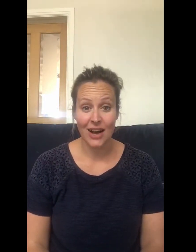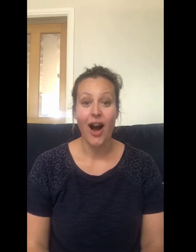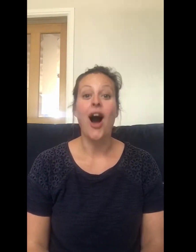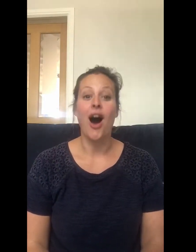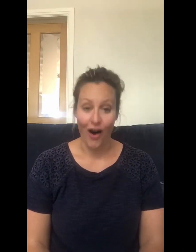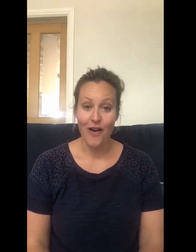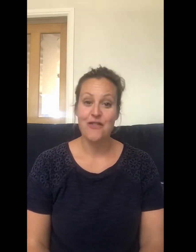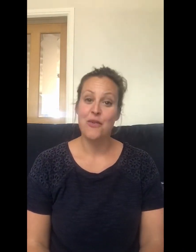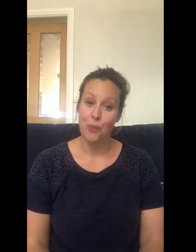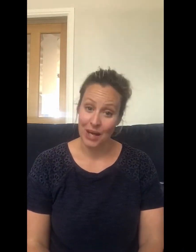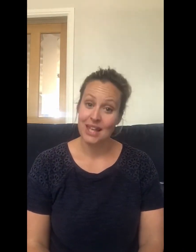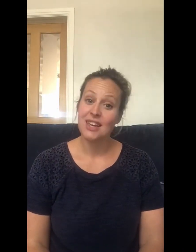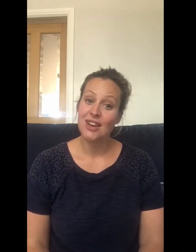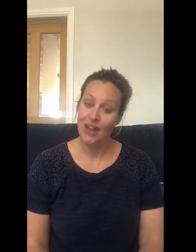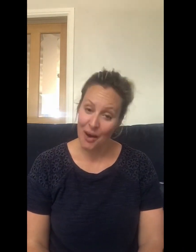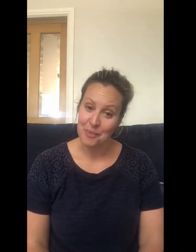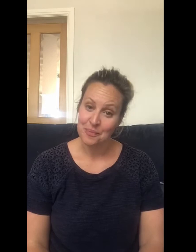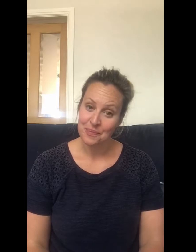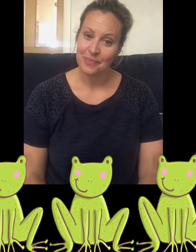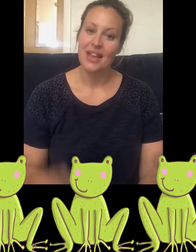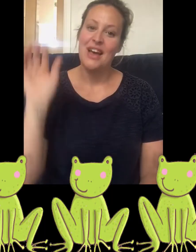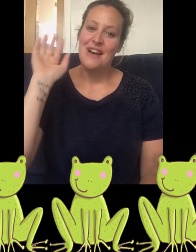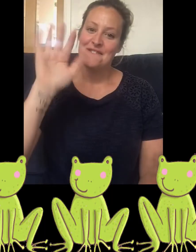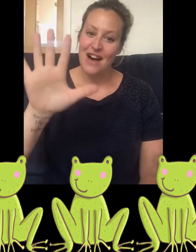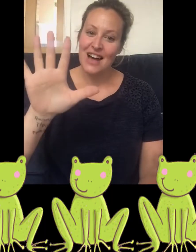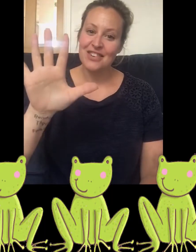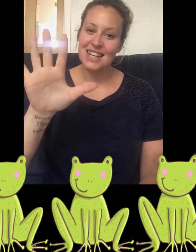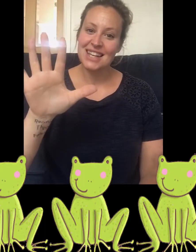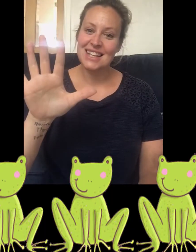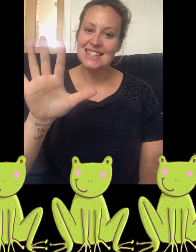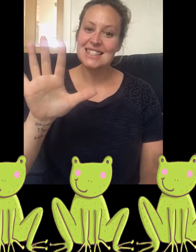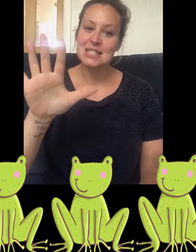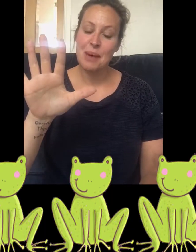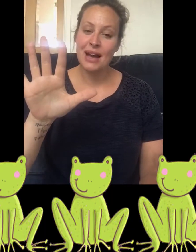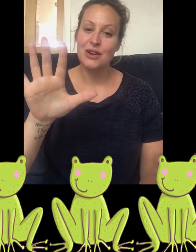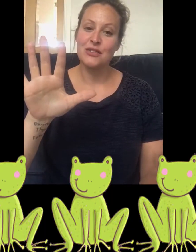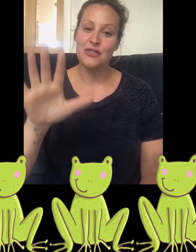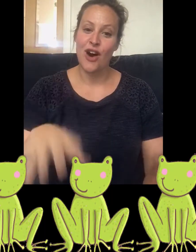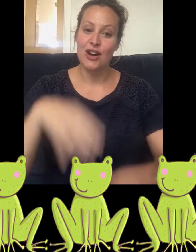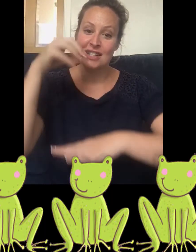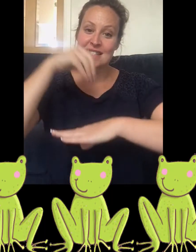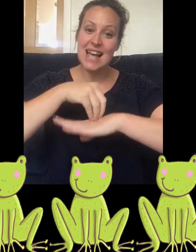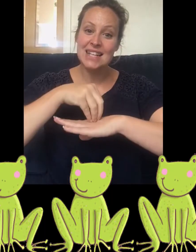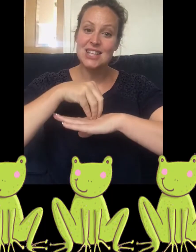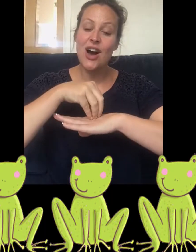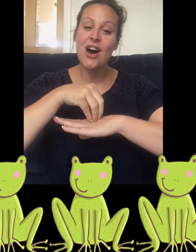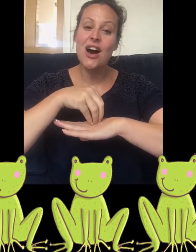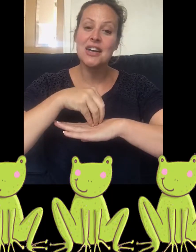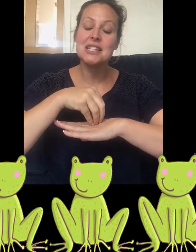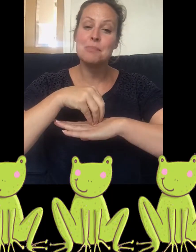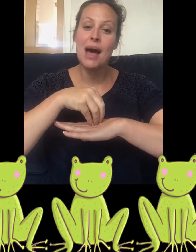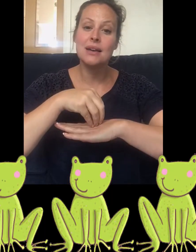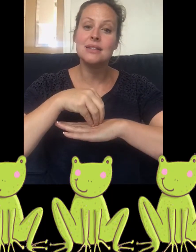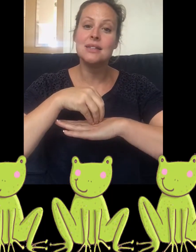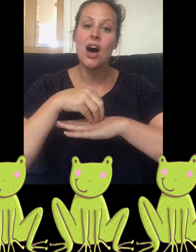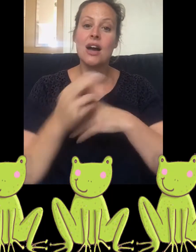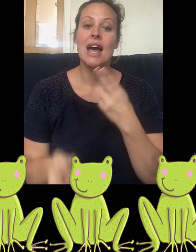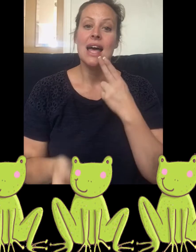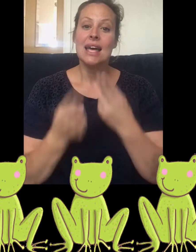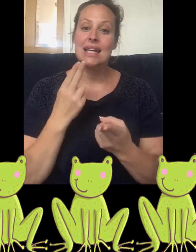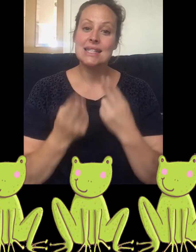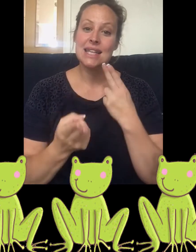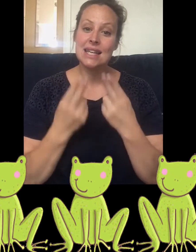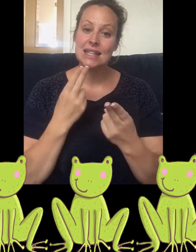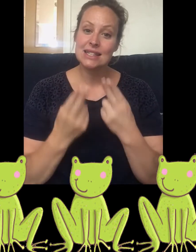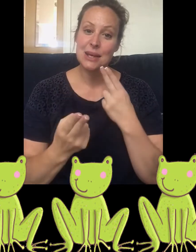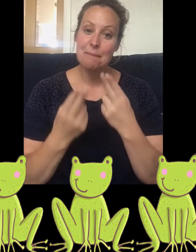ready? Off we go. Five little speckled frogs. Sat on a speckled log.